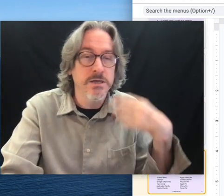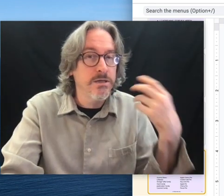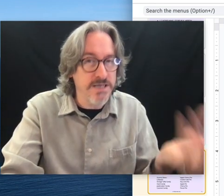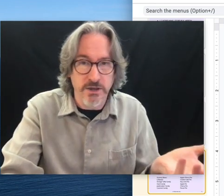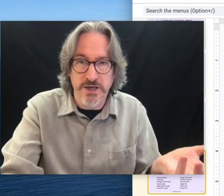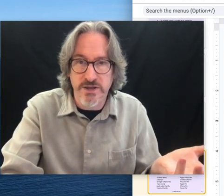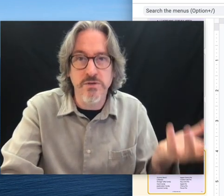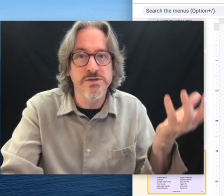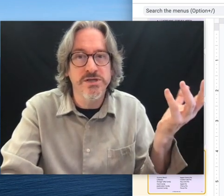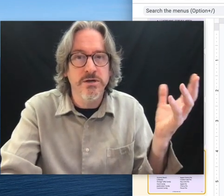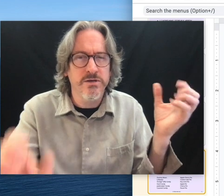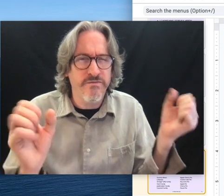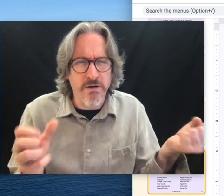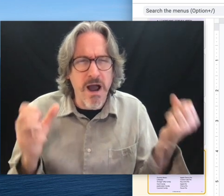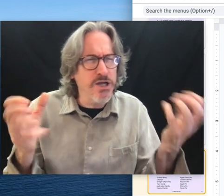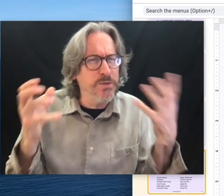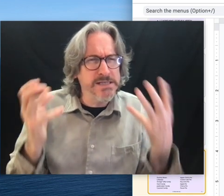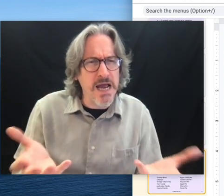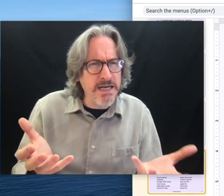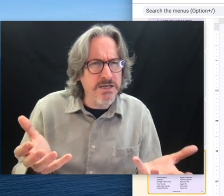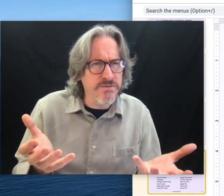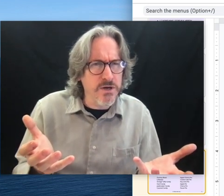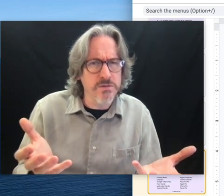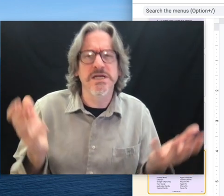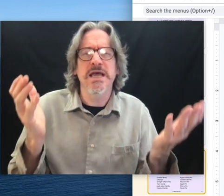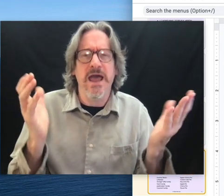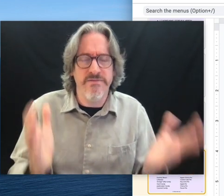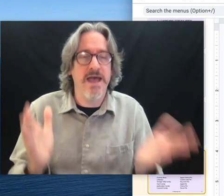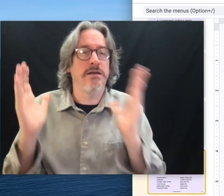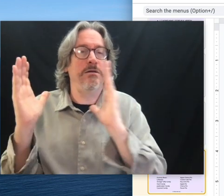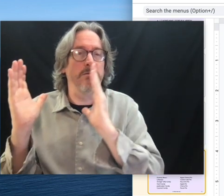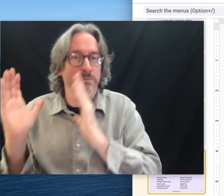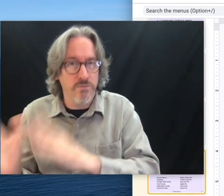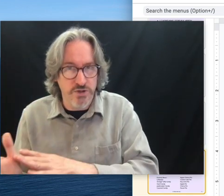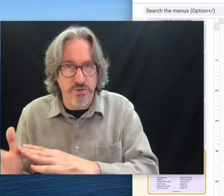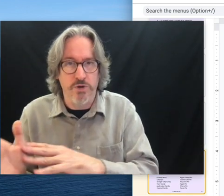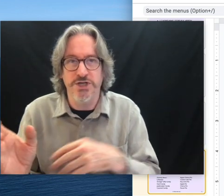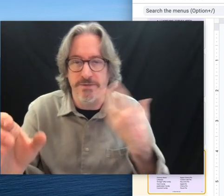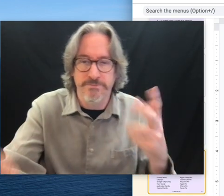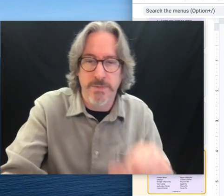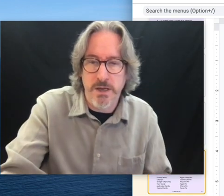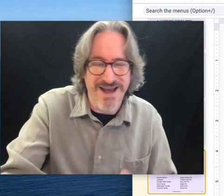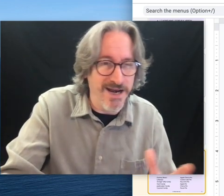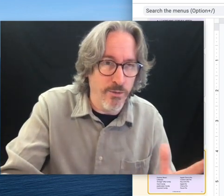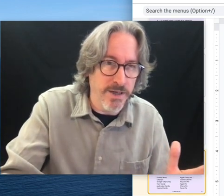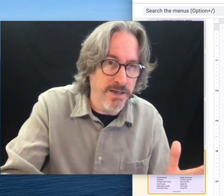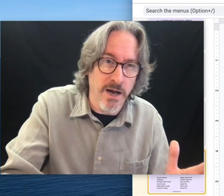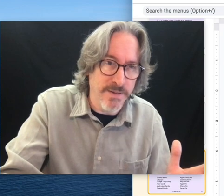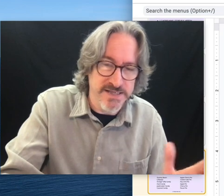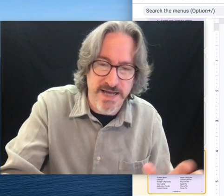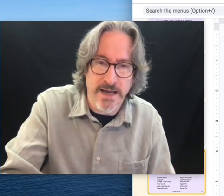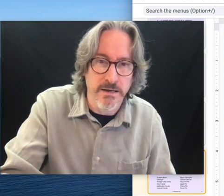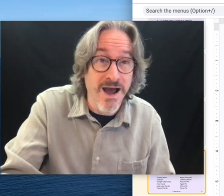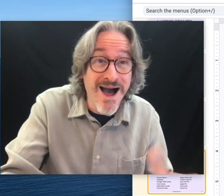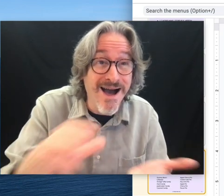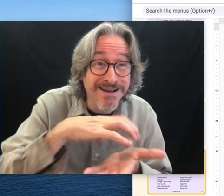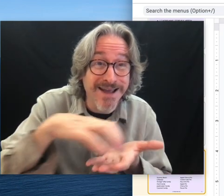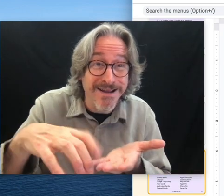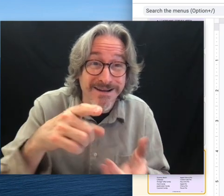types. Take a look at those, figure out how you would sign each of those, and then do the worksheet, and it will be a piece of